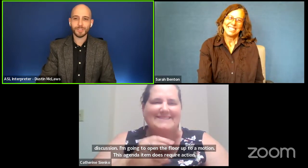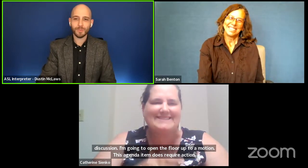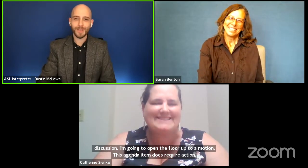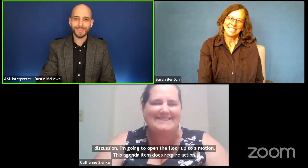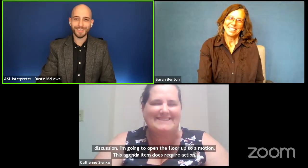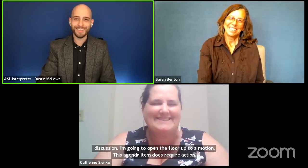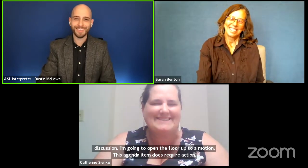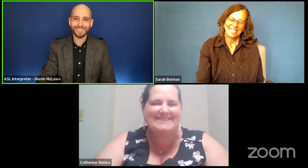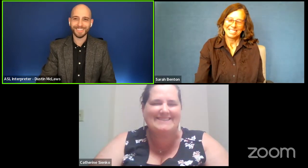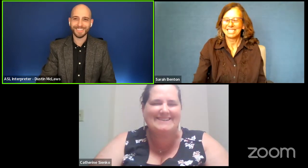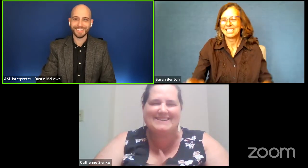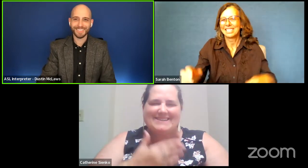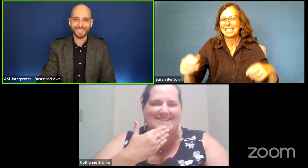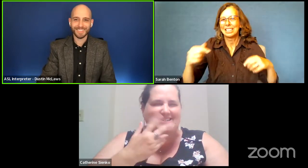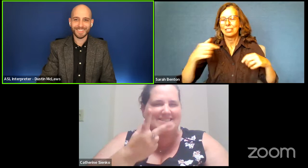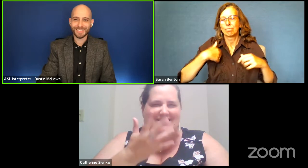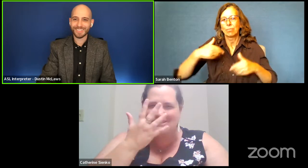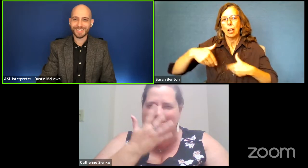Commissioner Benton,